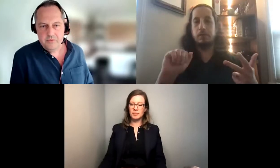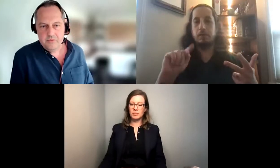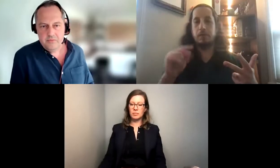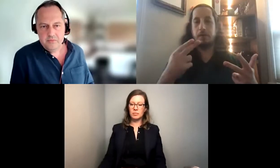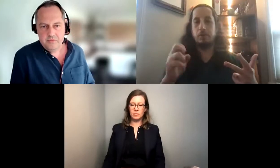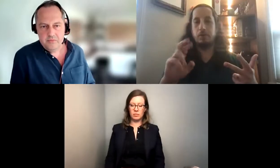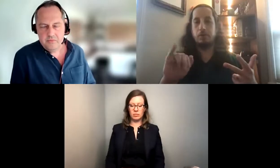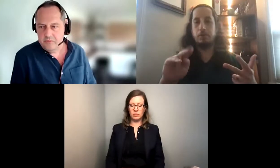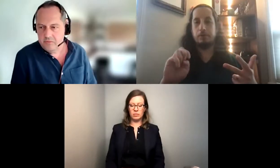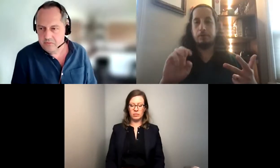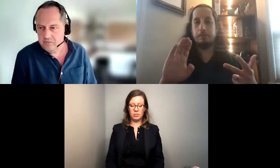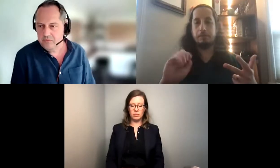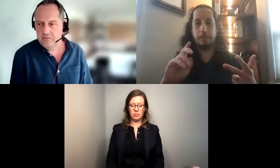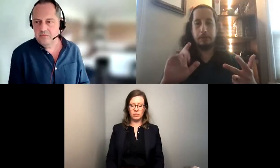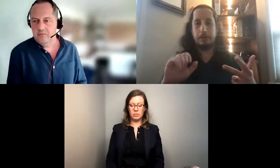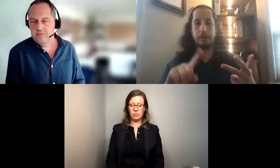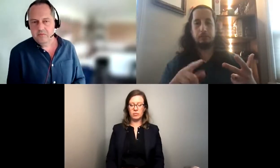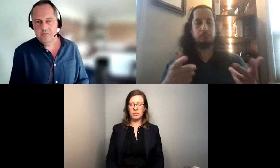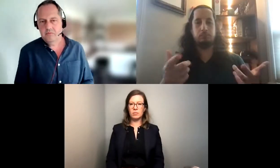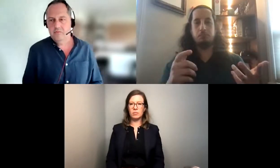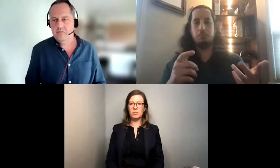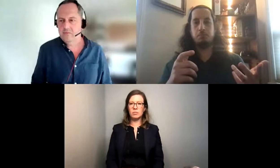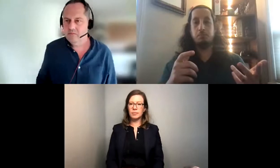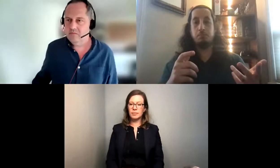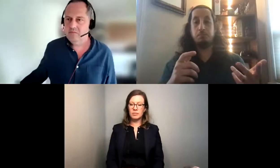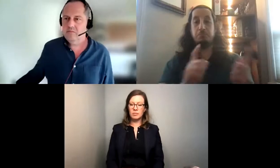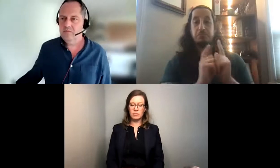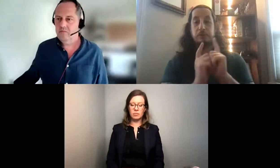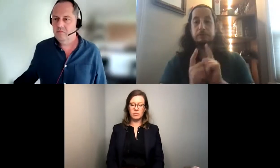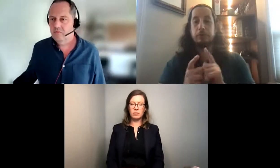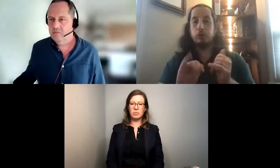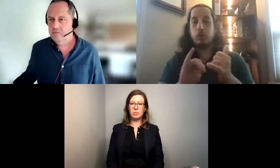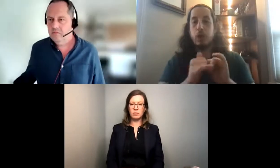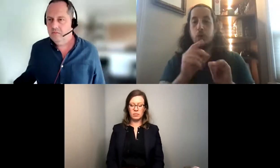Let's go to another question from Catherine Bentley.